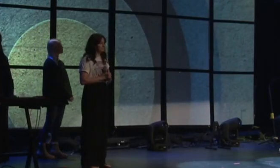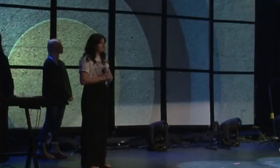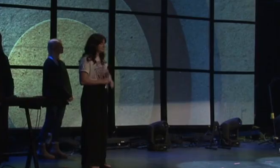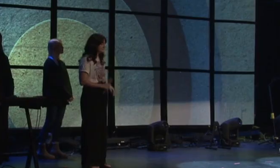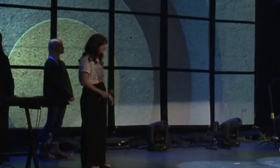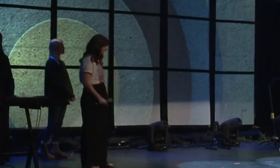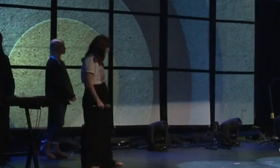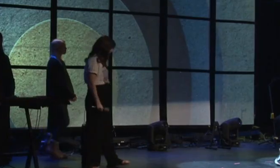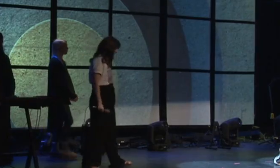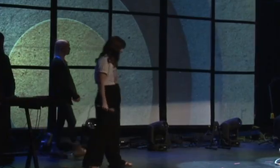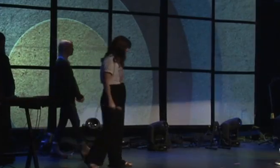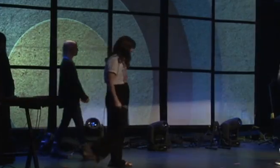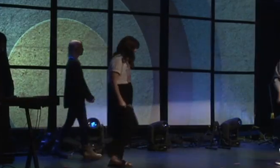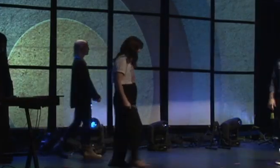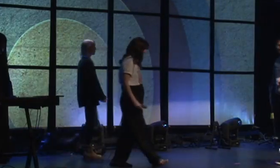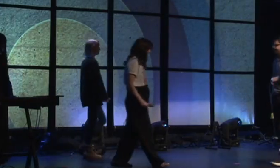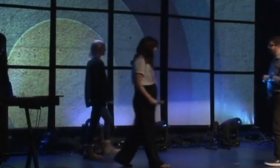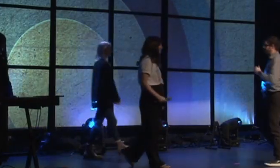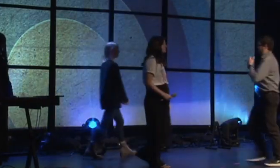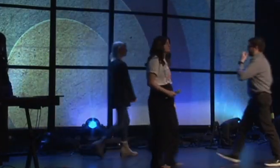planet.